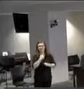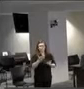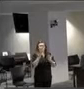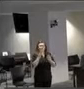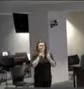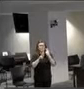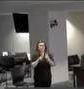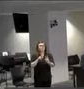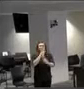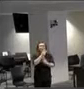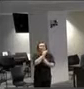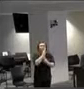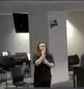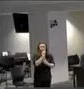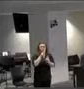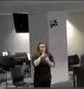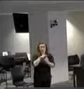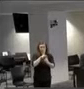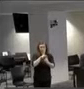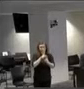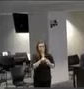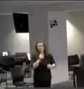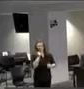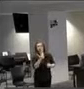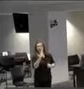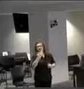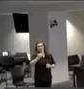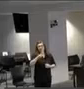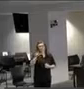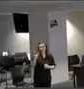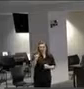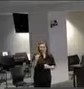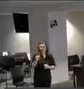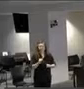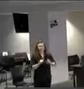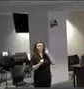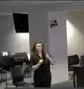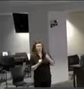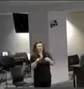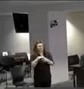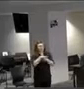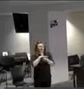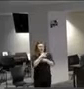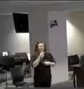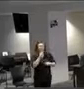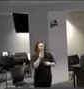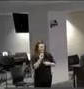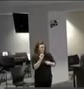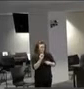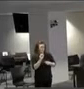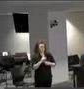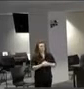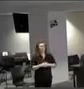HMOs, one high deductible health plan, three HRAs, and one regional HMO.